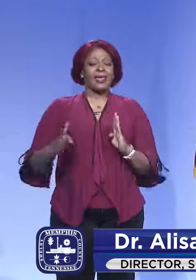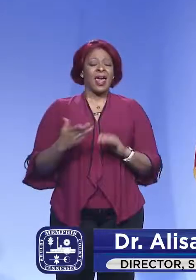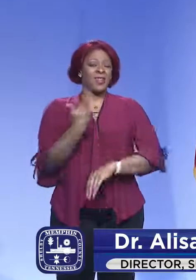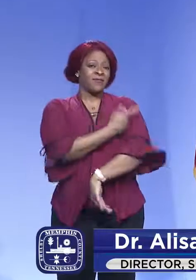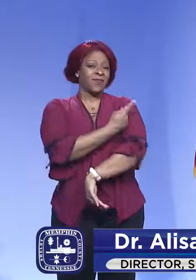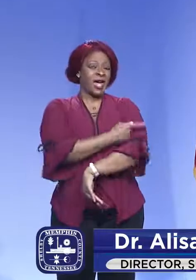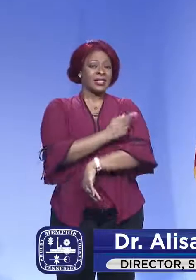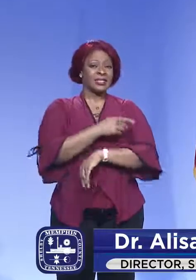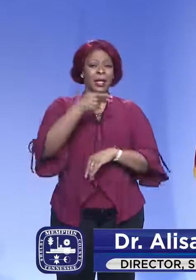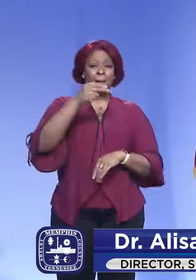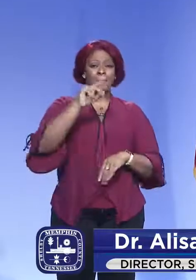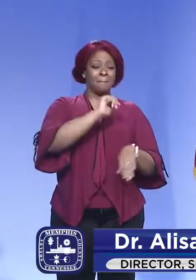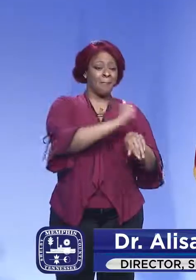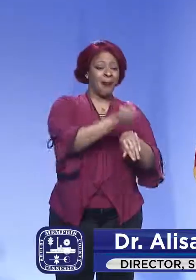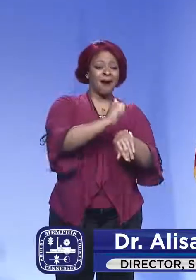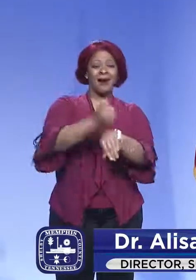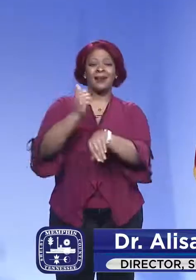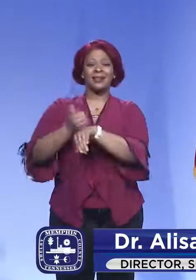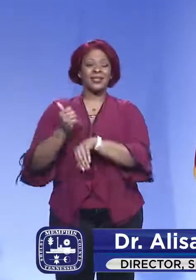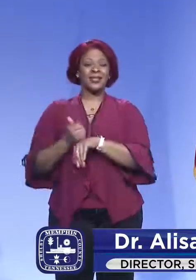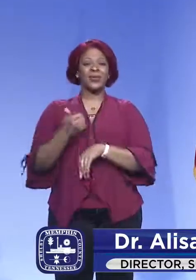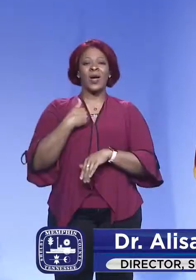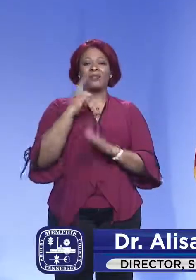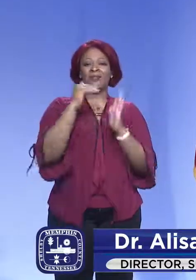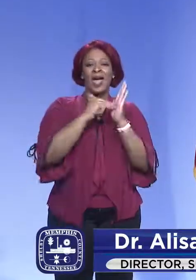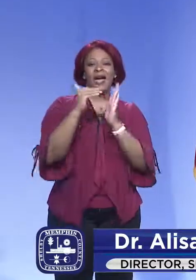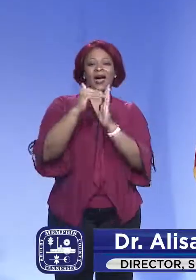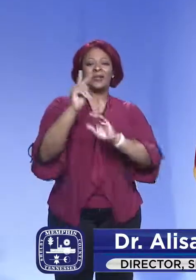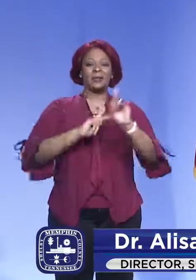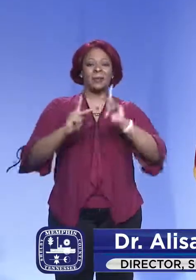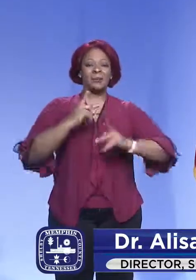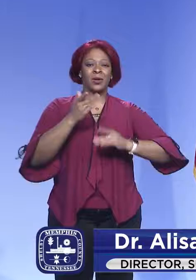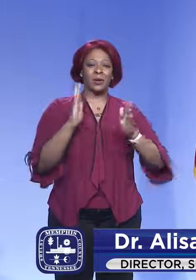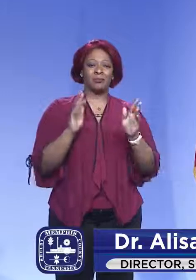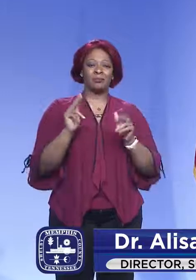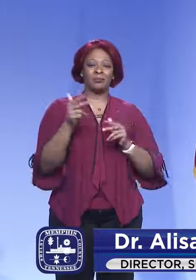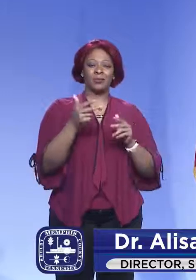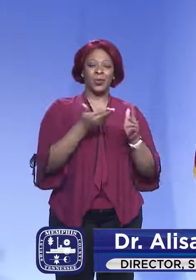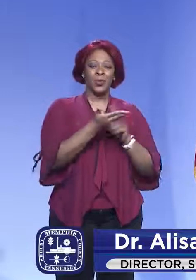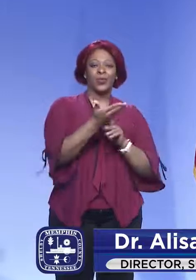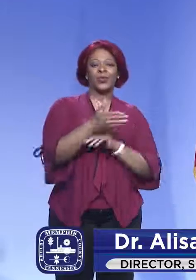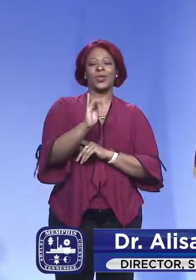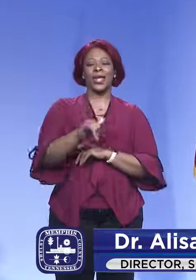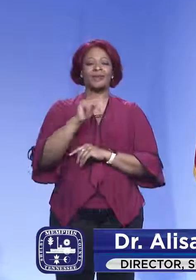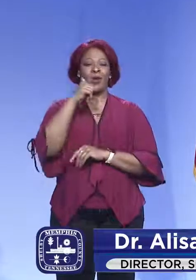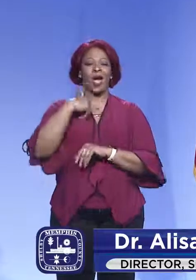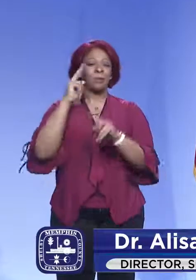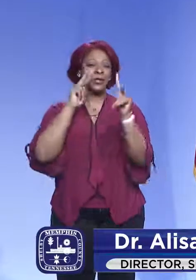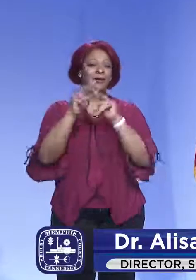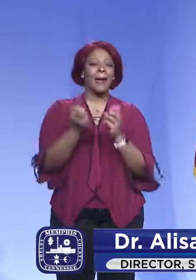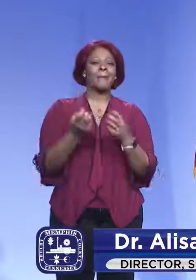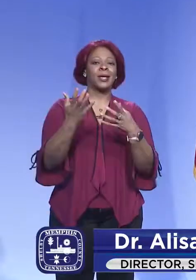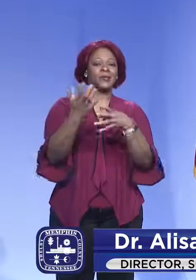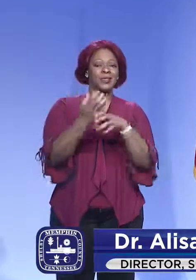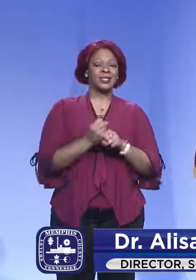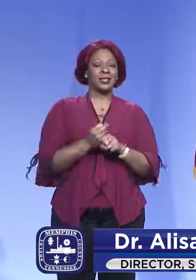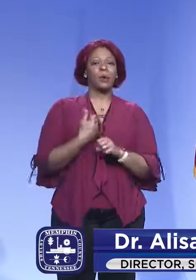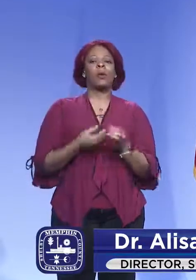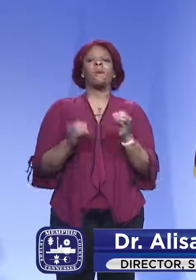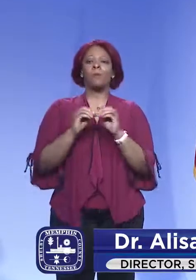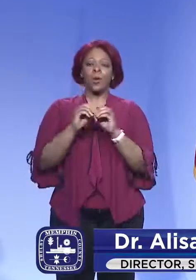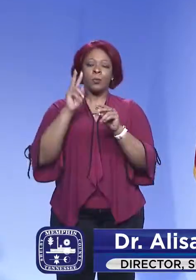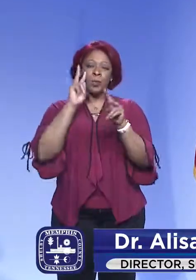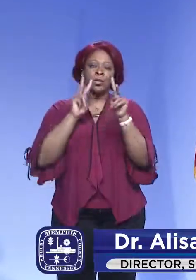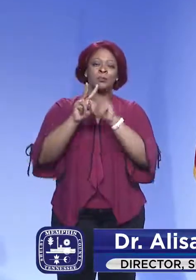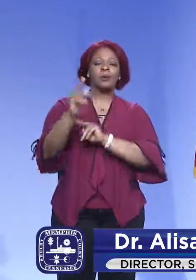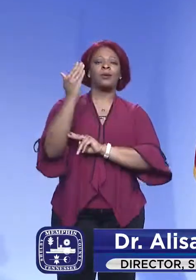vaccine pods, particularly when you're trying to move thousands of people through if you don't have predictability. We actually were getting more